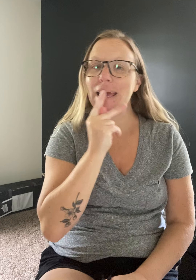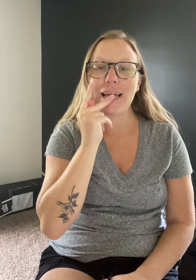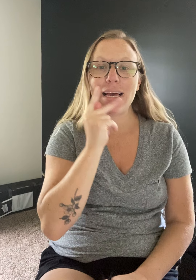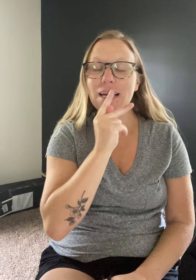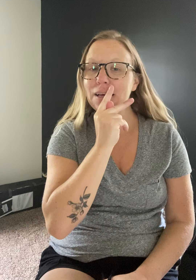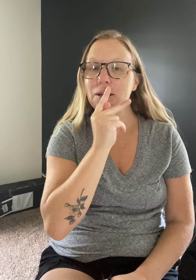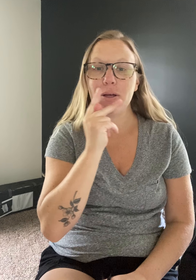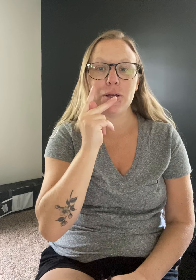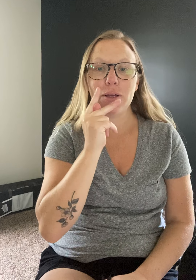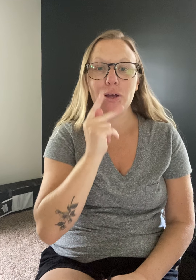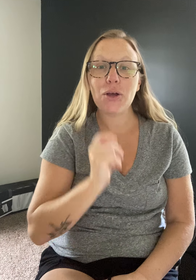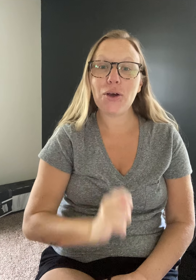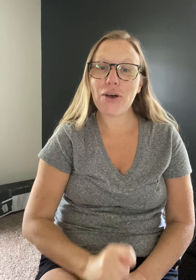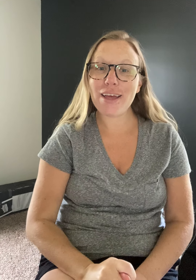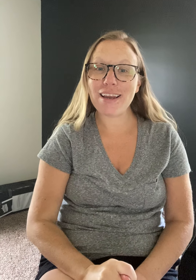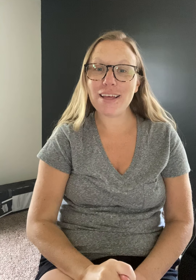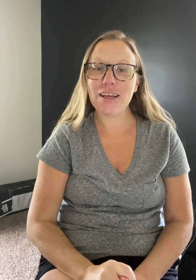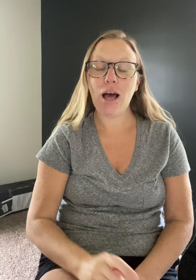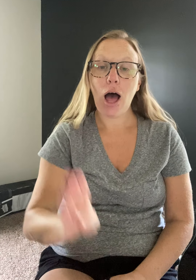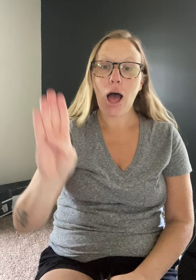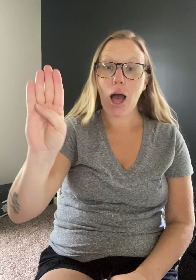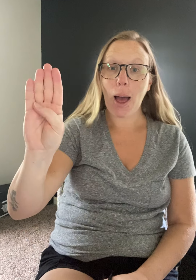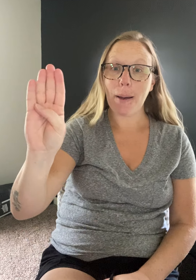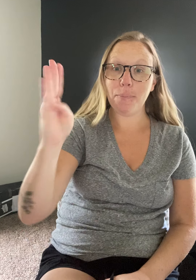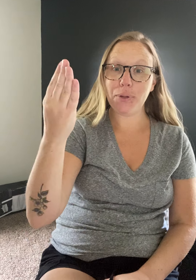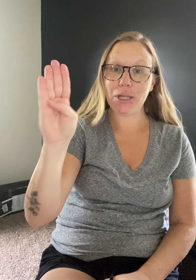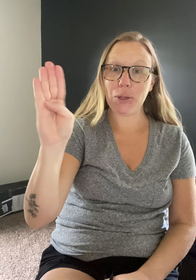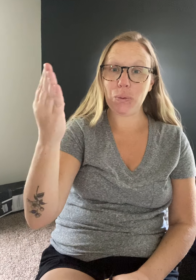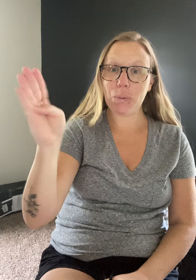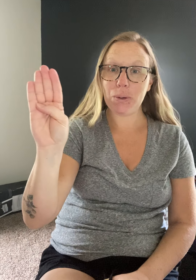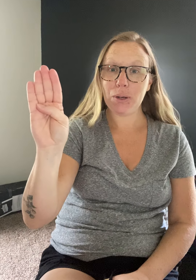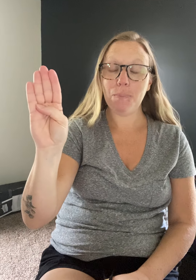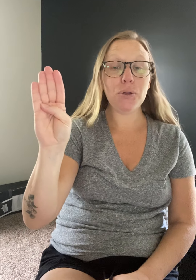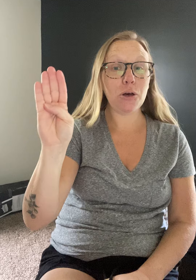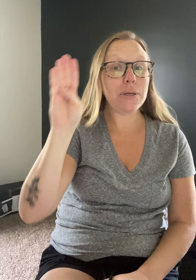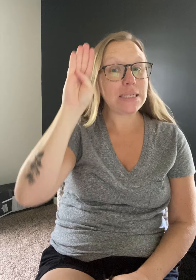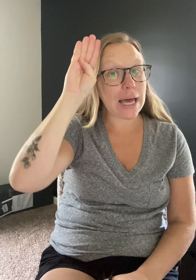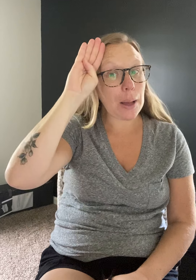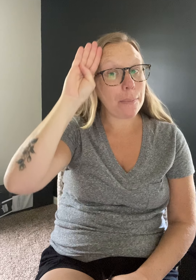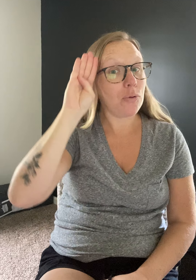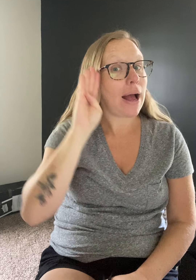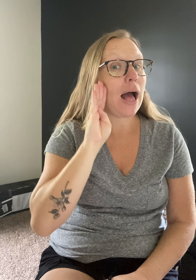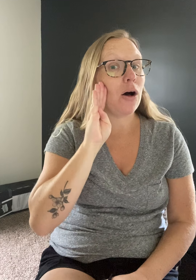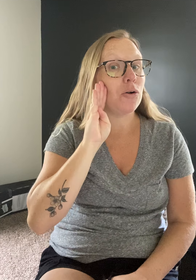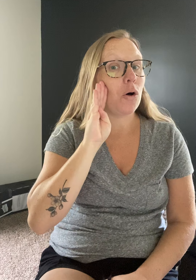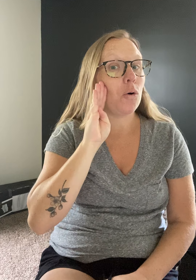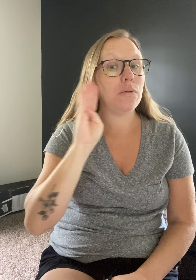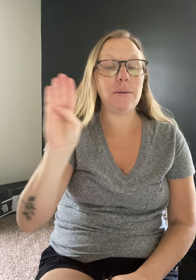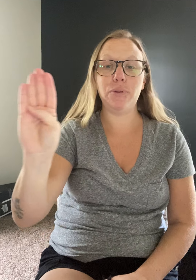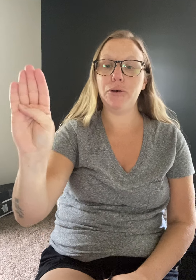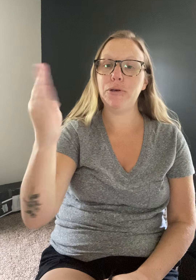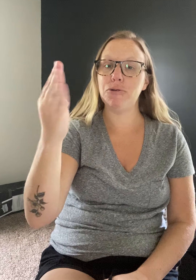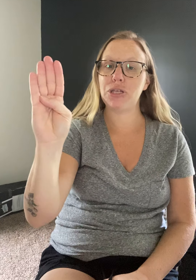pink, good. Blue. Blue is like brown, only blue you